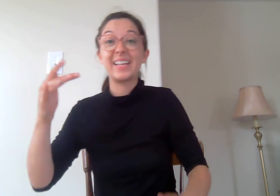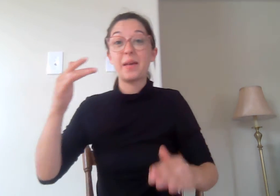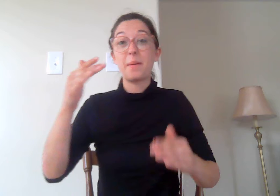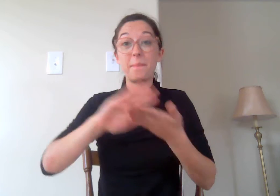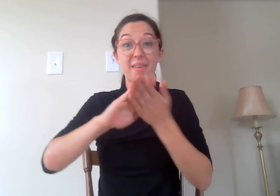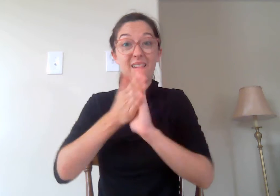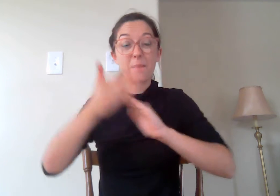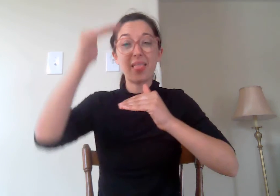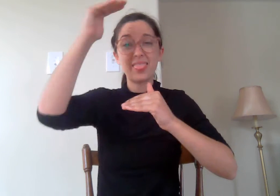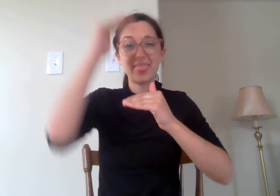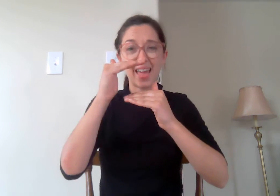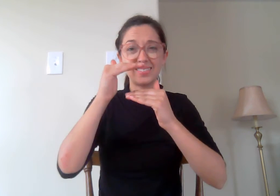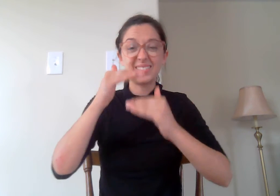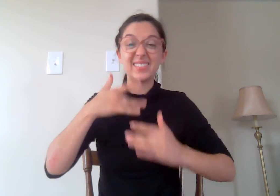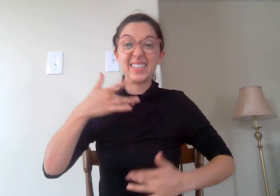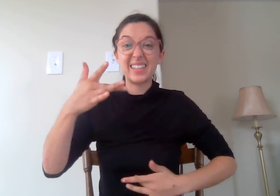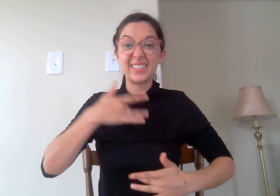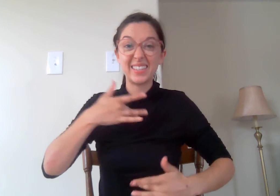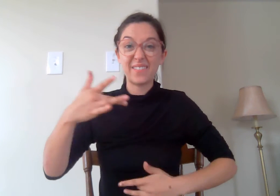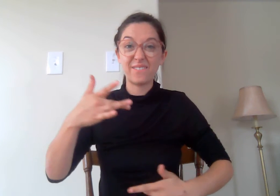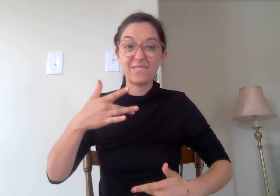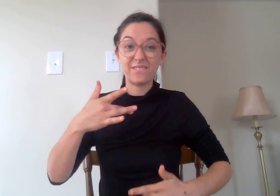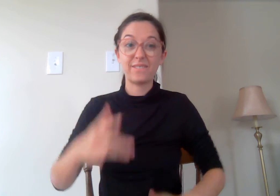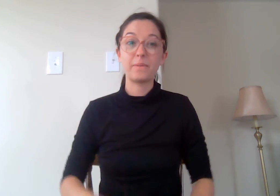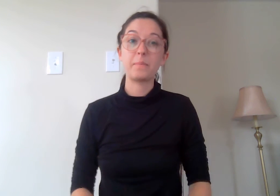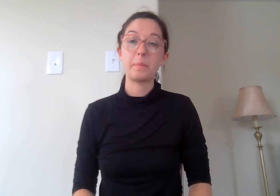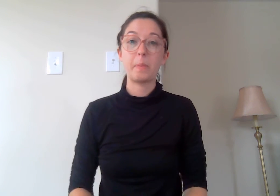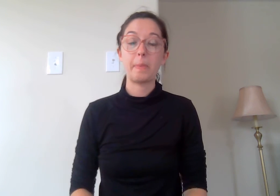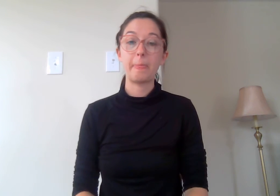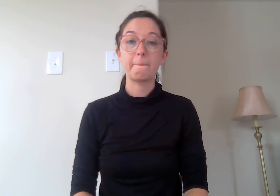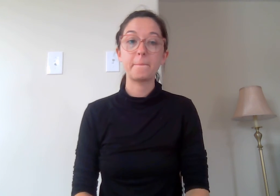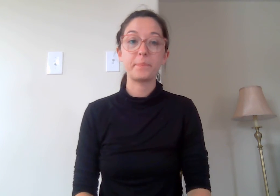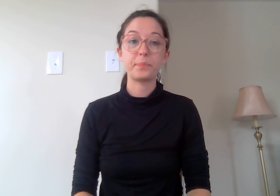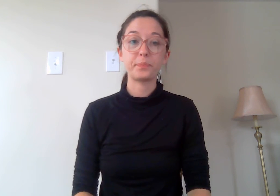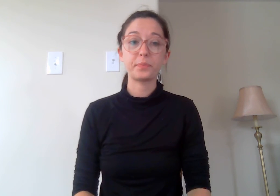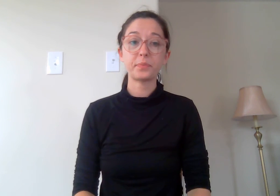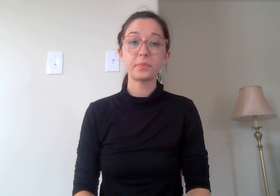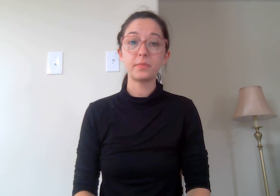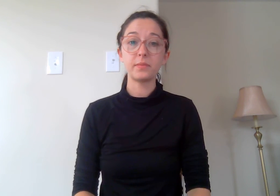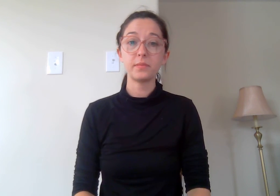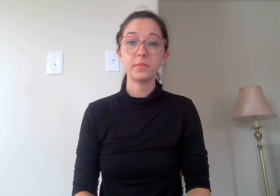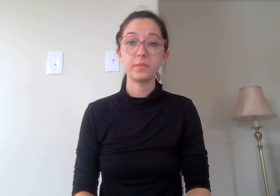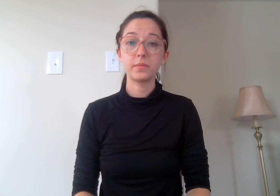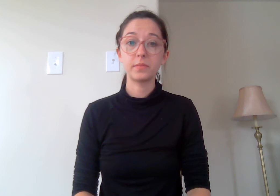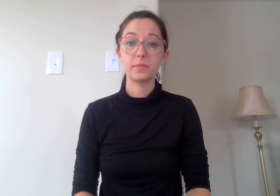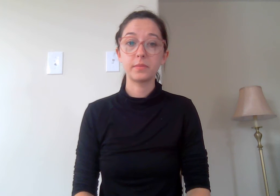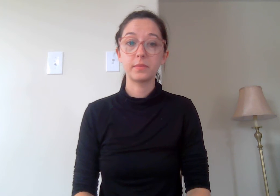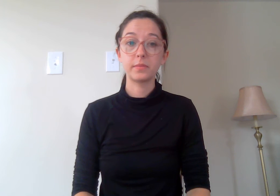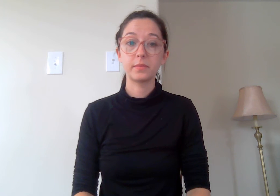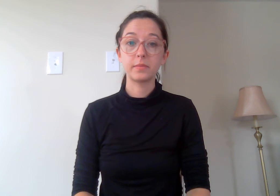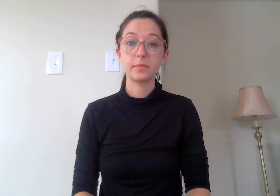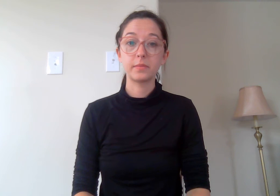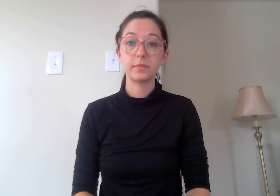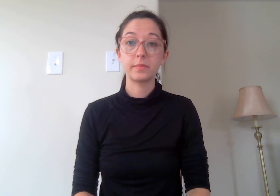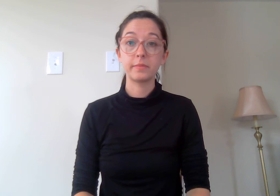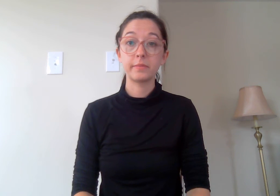little thing that would cause you stress. But you also don't get alerted for those little things that would cause you happiness either. Anything that would cause